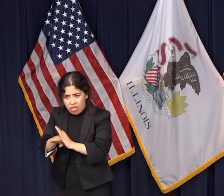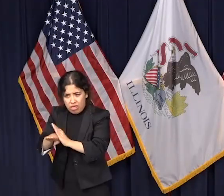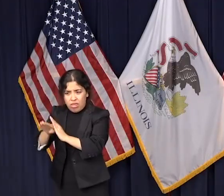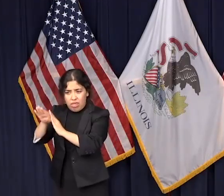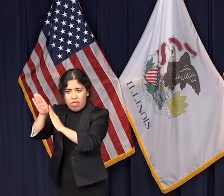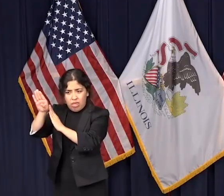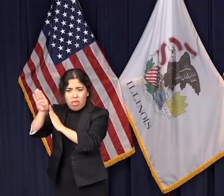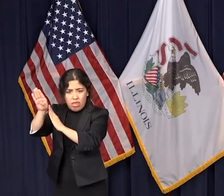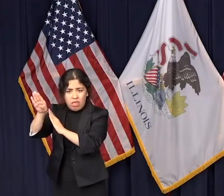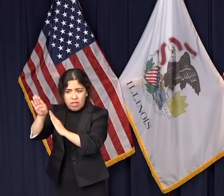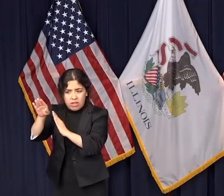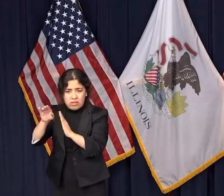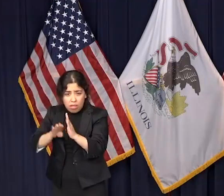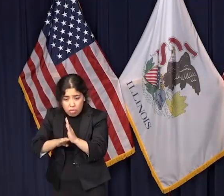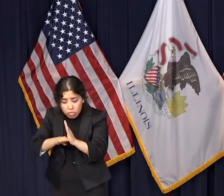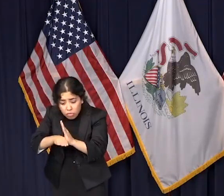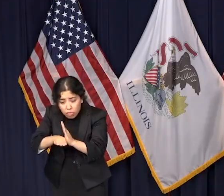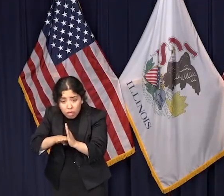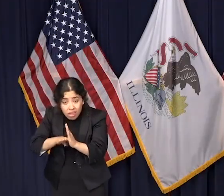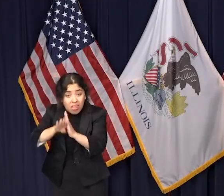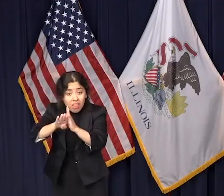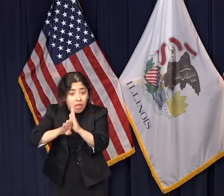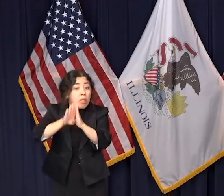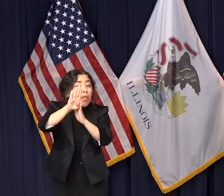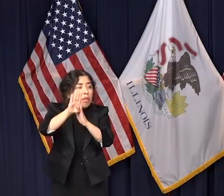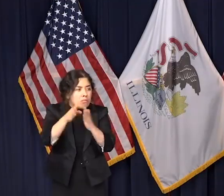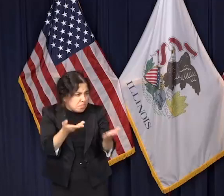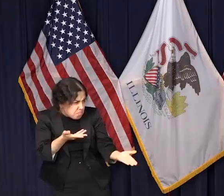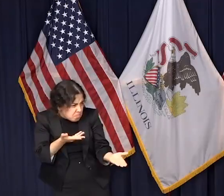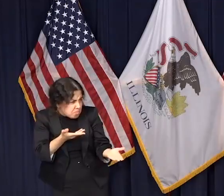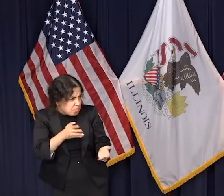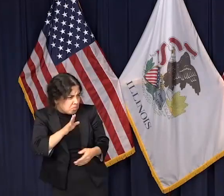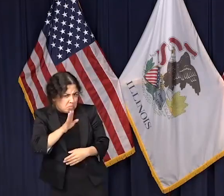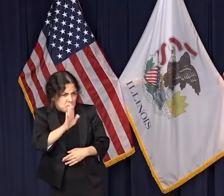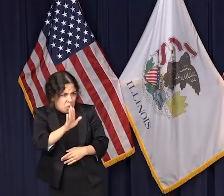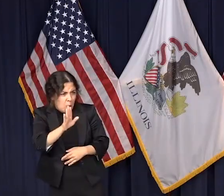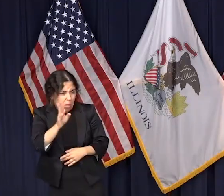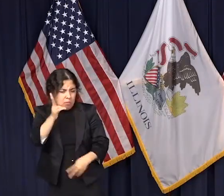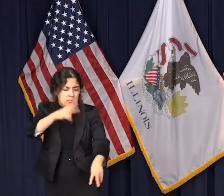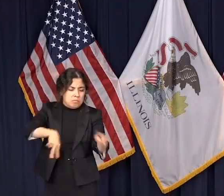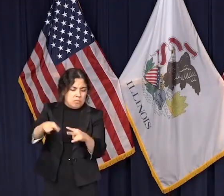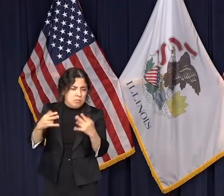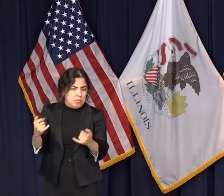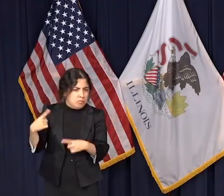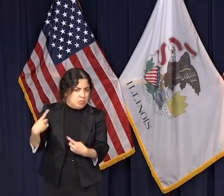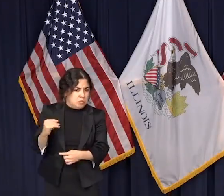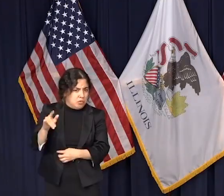surge? What are your words for this now that we're seeing this increase, the highest number of cases in July at this